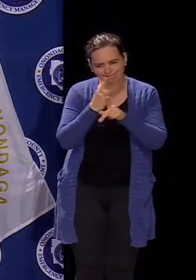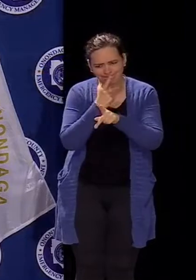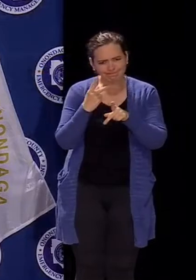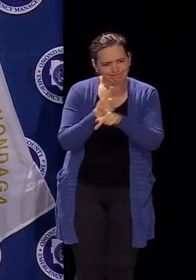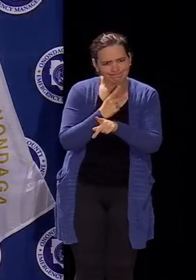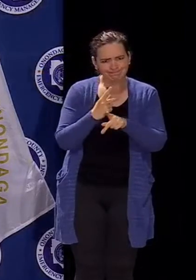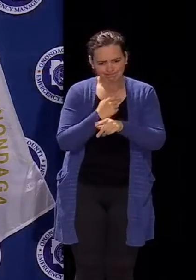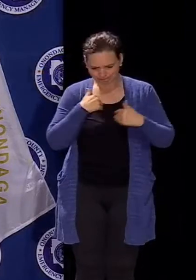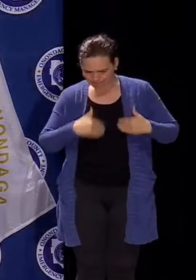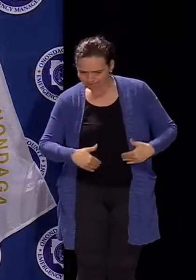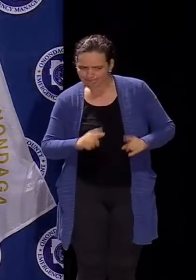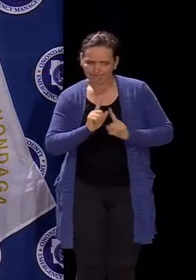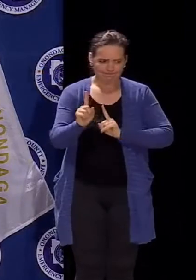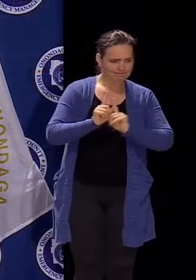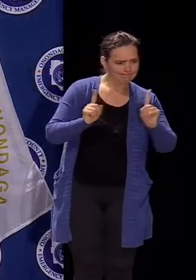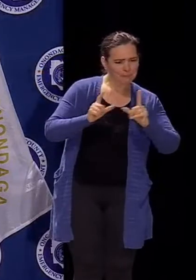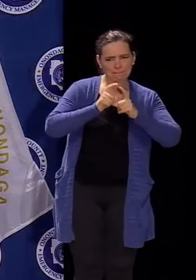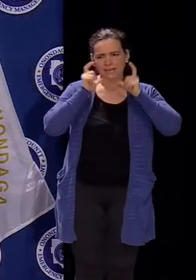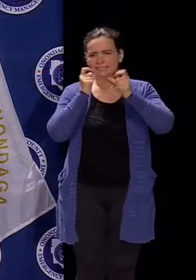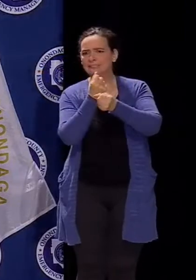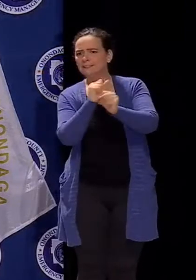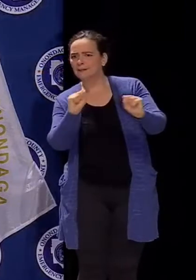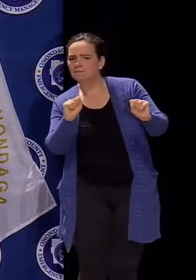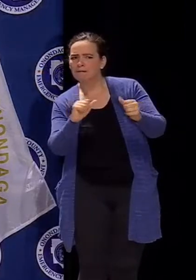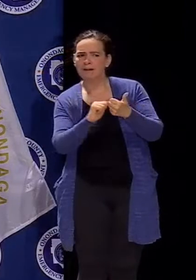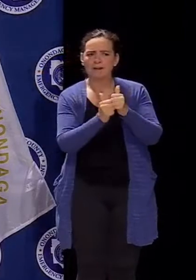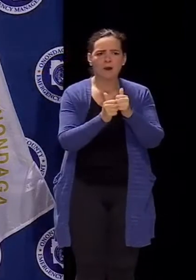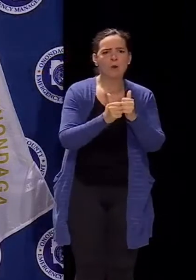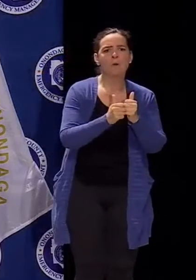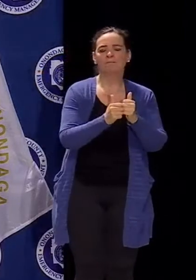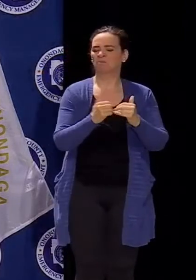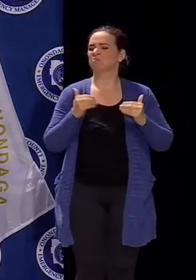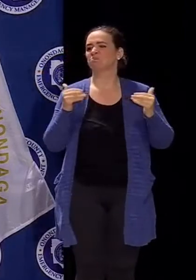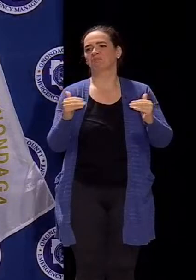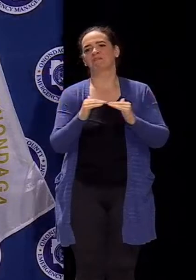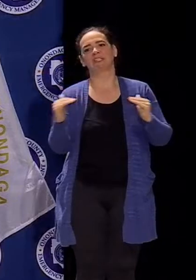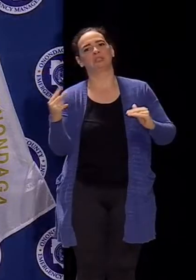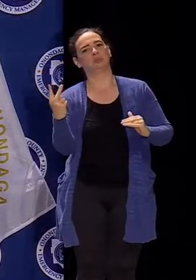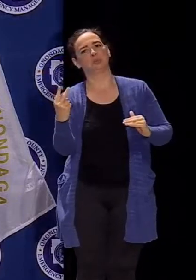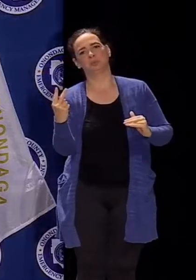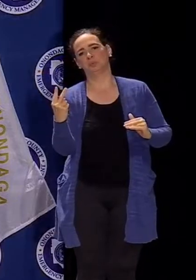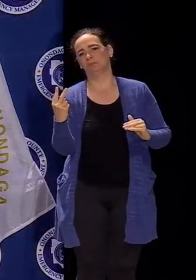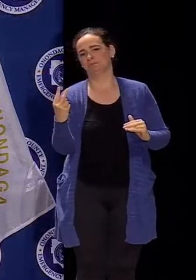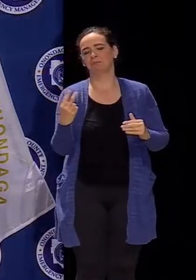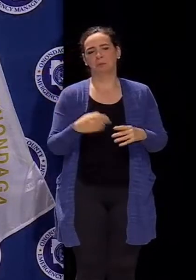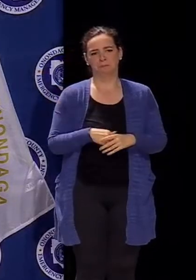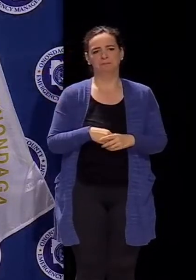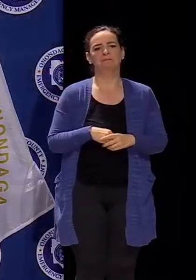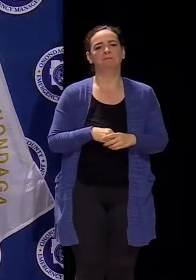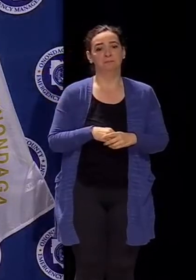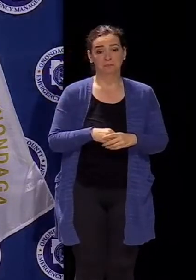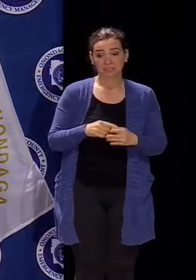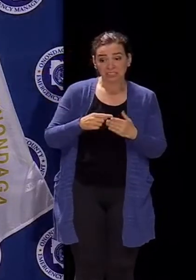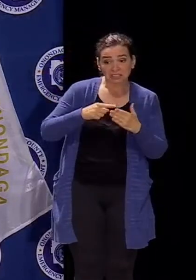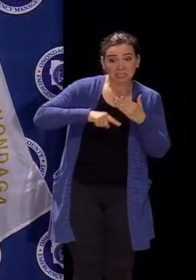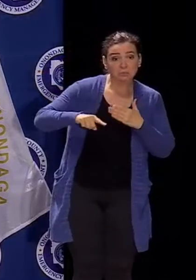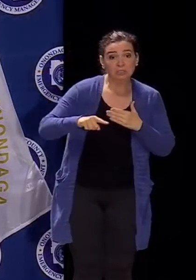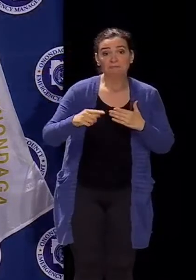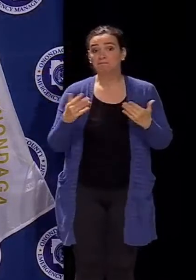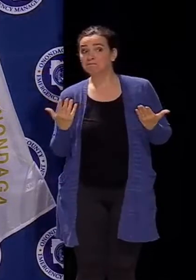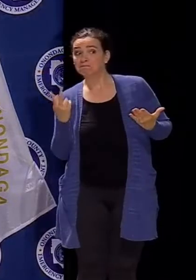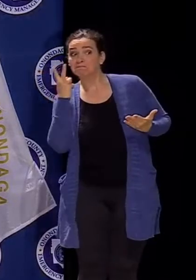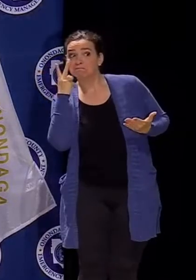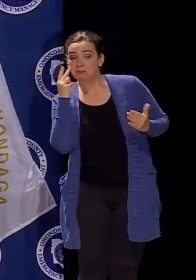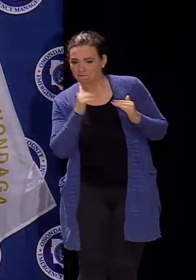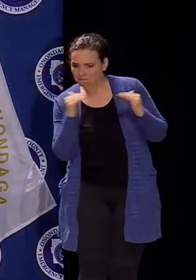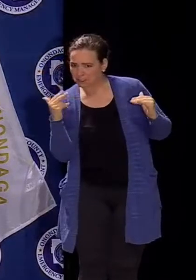But we got, you know, we're into phase two. We'll be a week into this before we know it. So we'll start to see probably